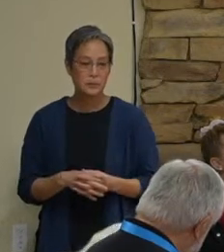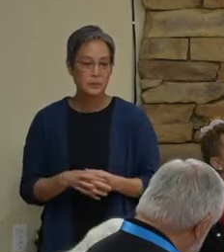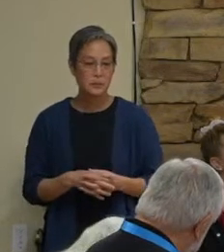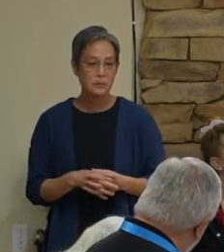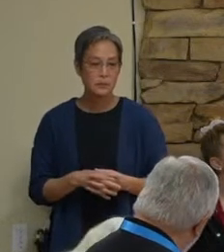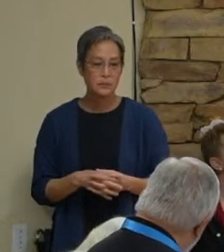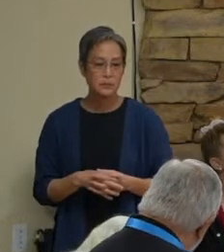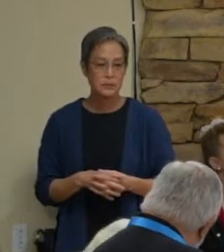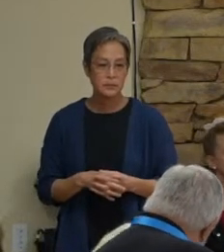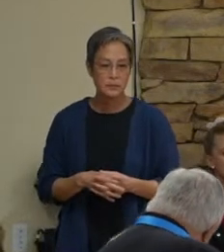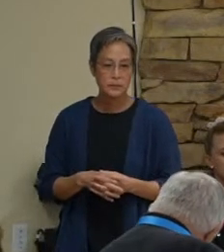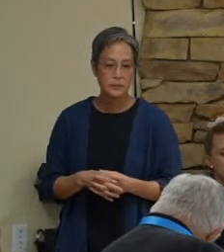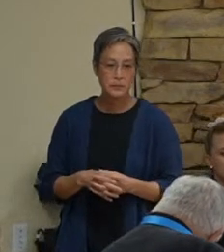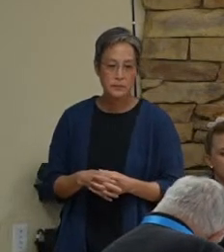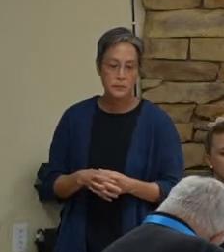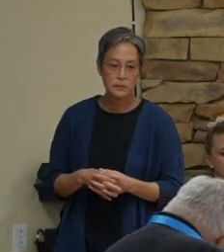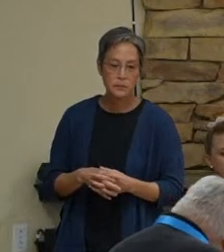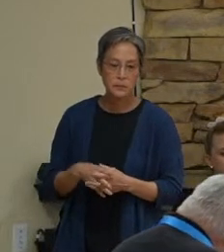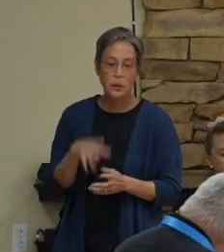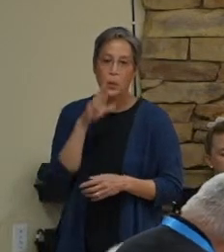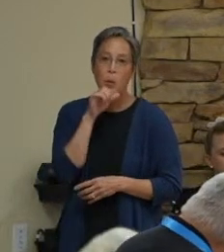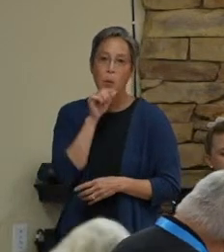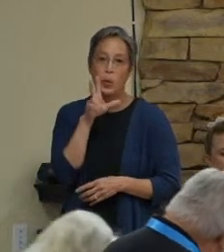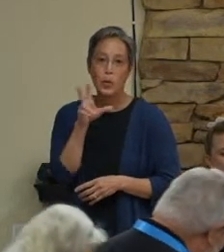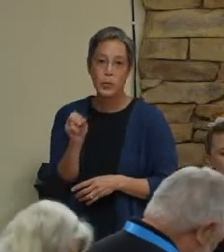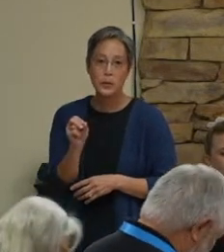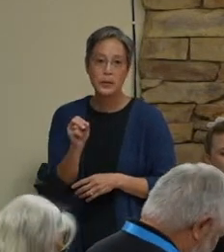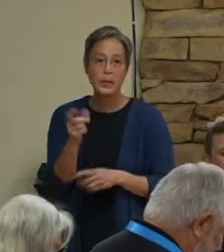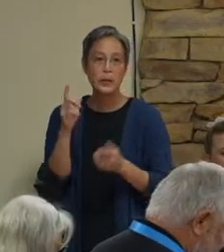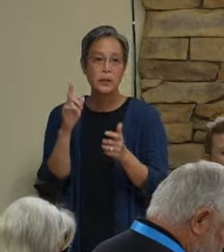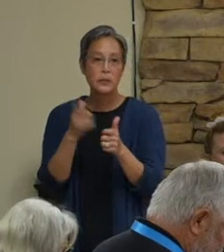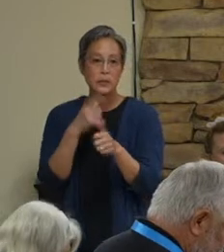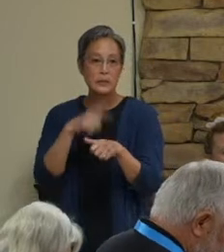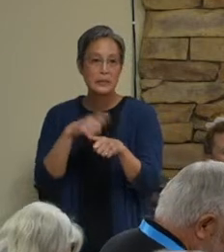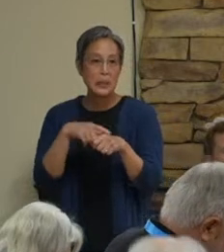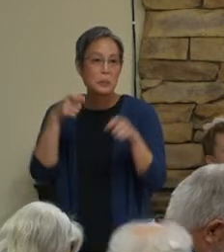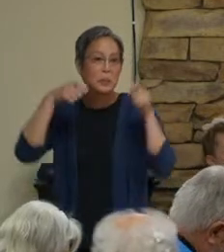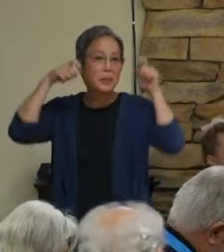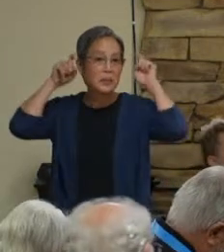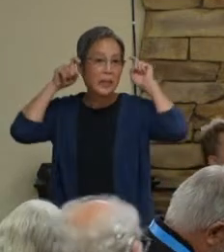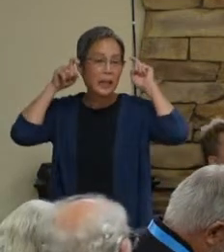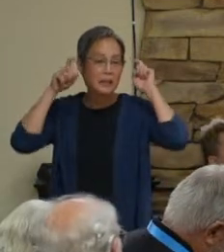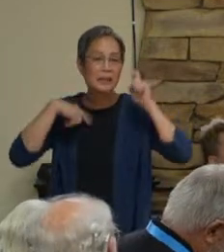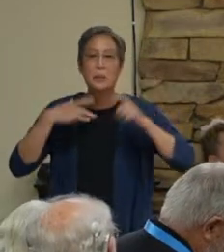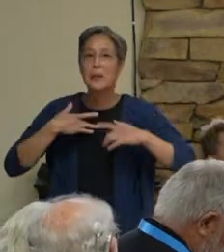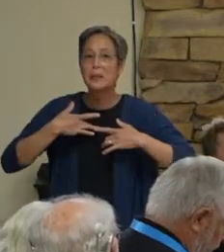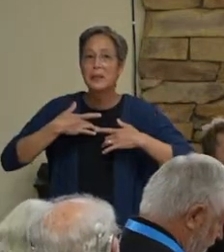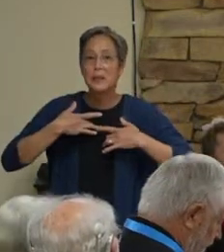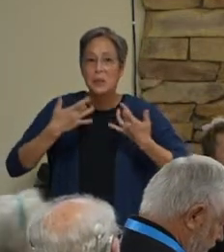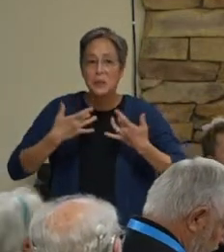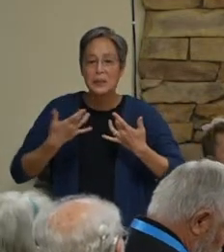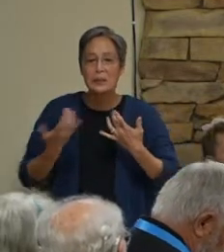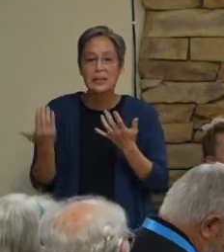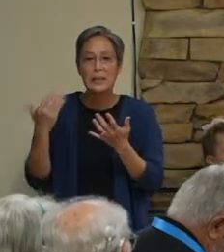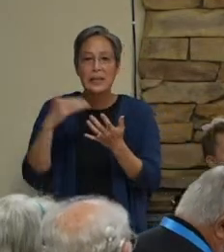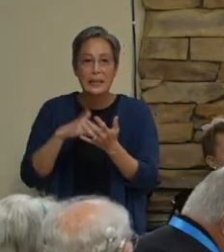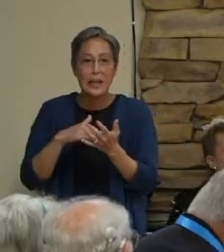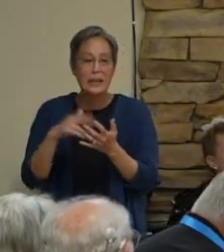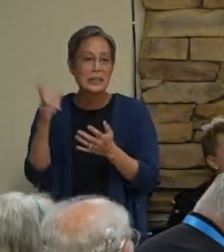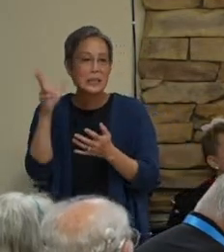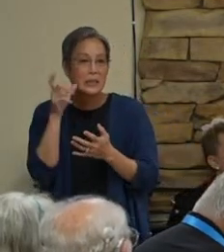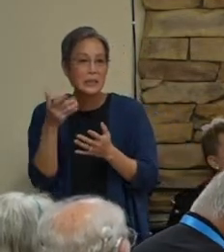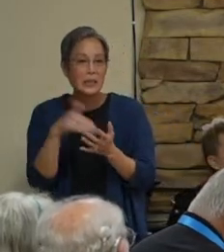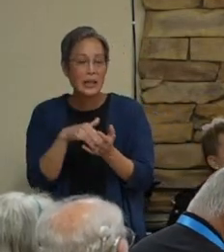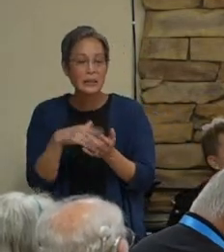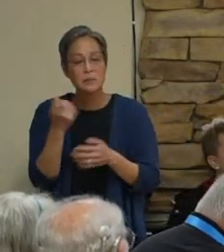About age 30, I was fitted with my first hearing aids and was thrilled again to be among the hearing. But my hearing loss